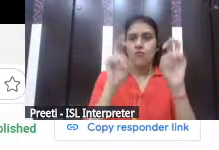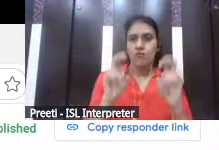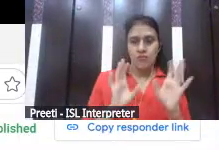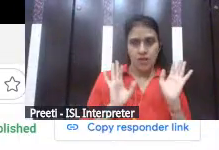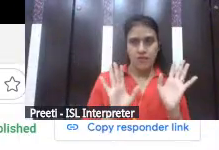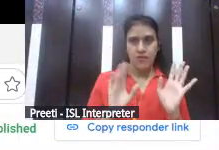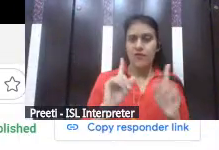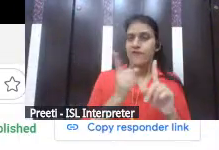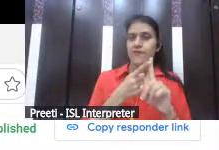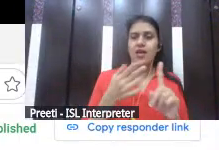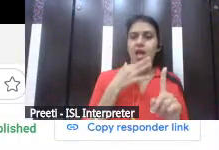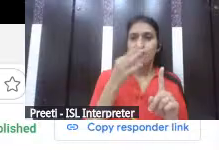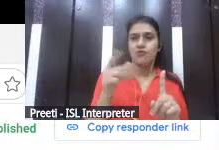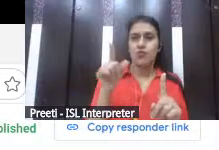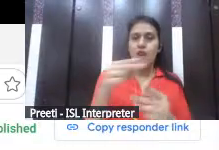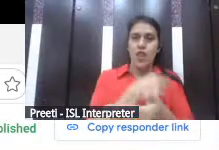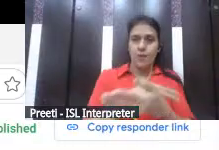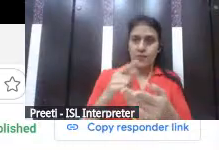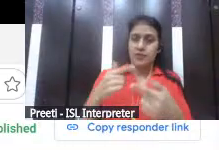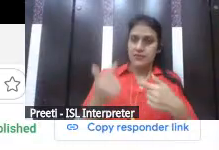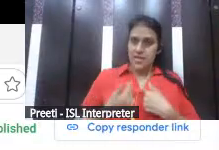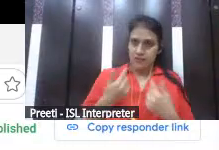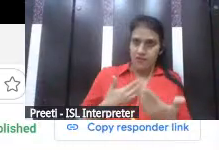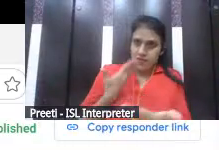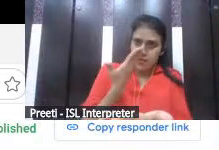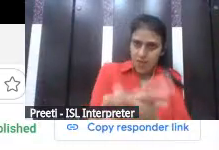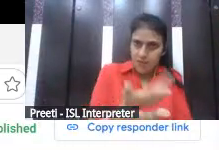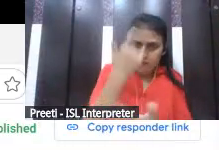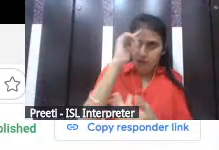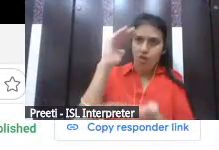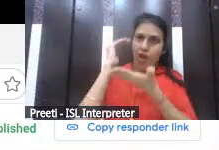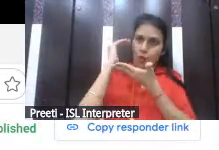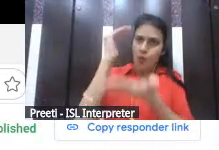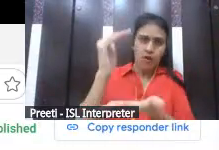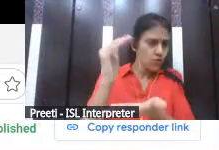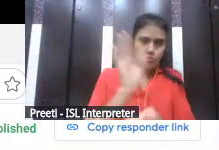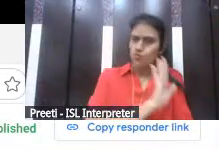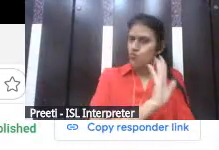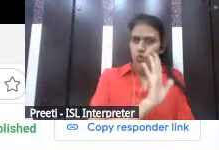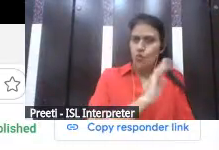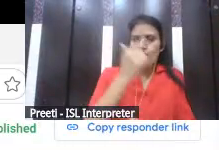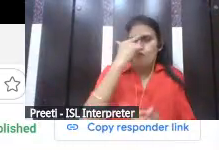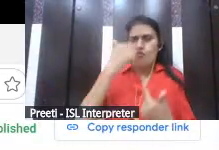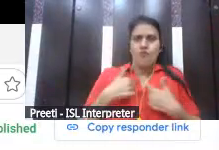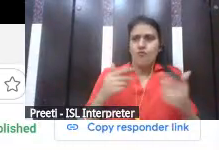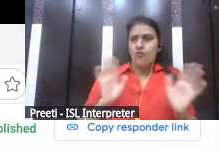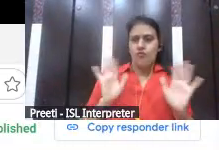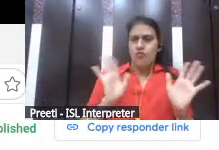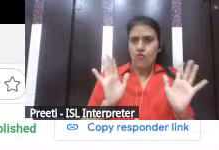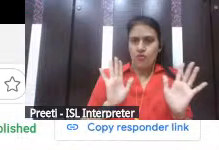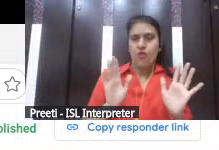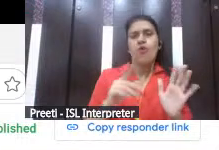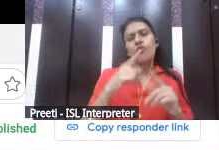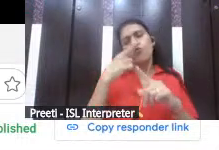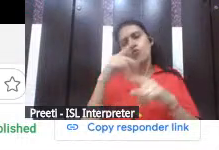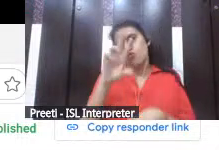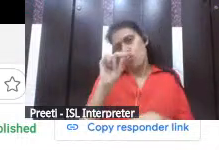question asks whether you are nominating yourself, if you answer no, the questions that will be displayed